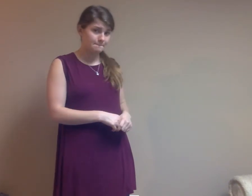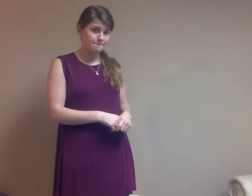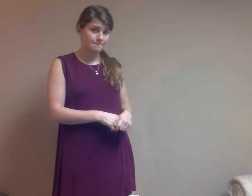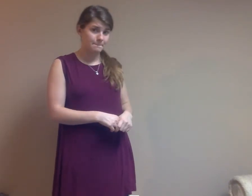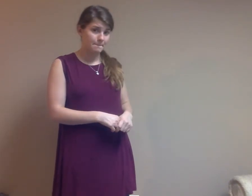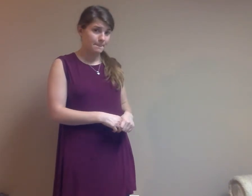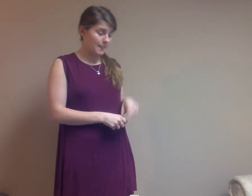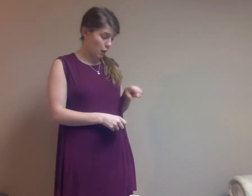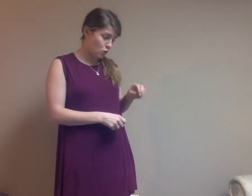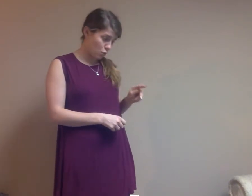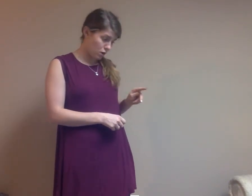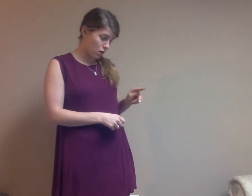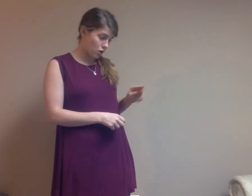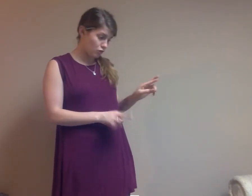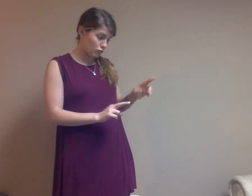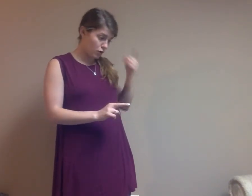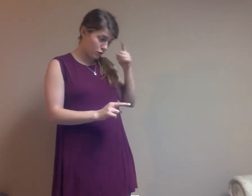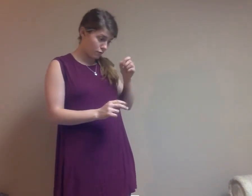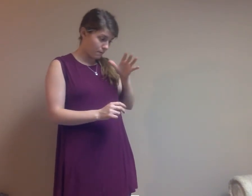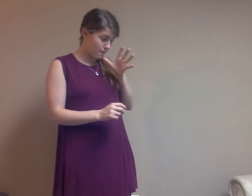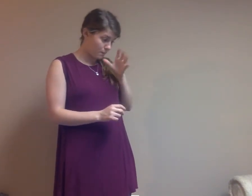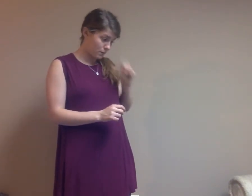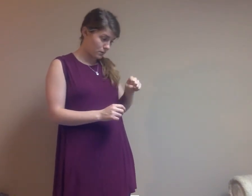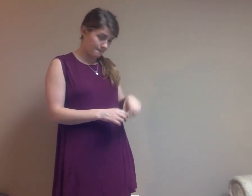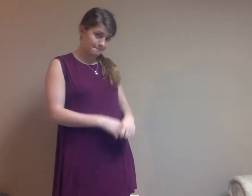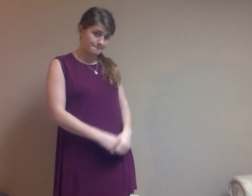so much. All right, I'll see you Wednesday, darling, okay?